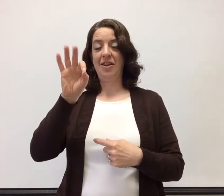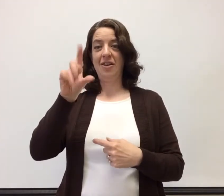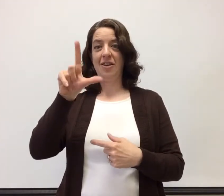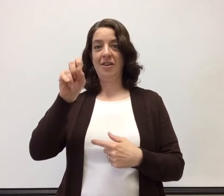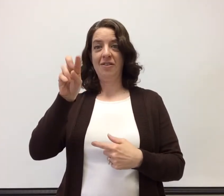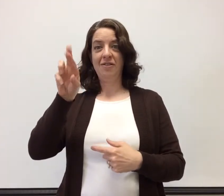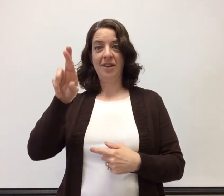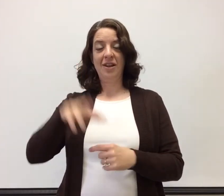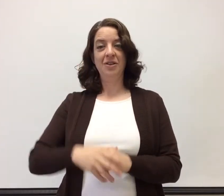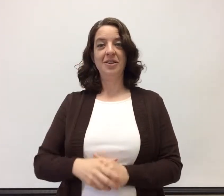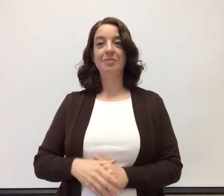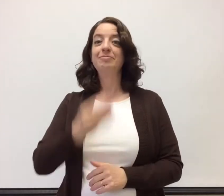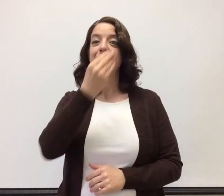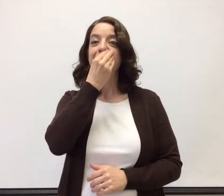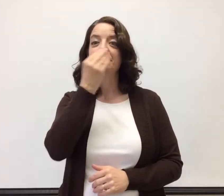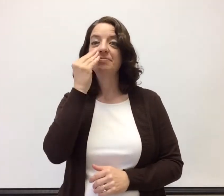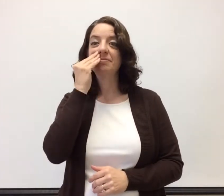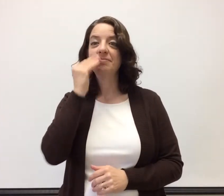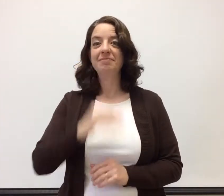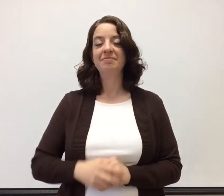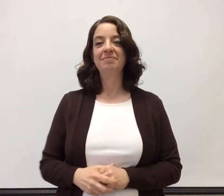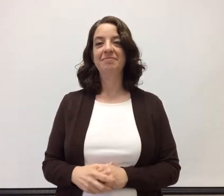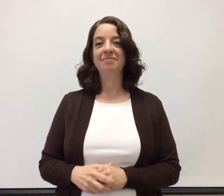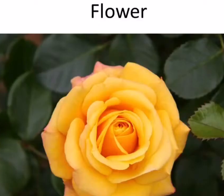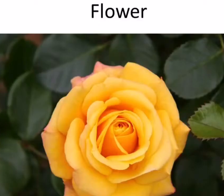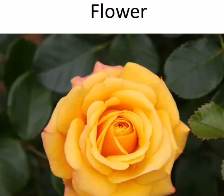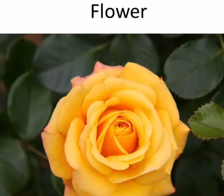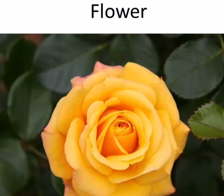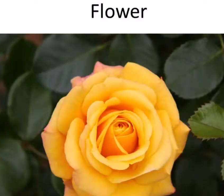show you the sign for a flower. It looks like this.